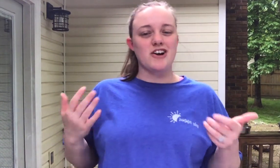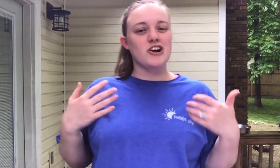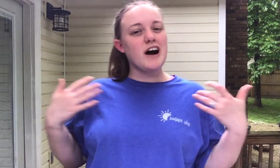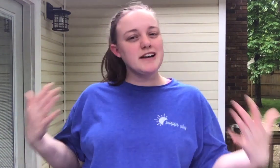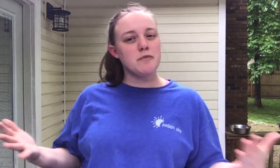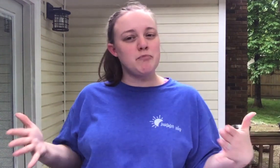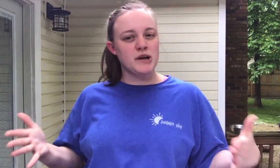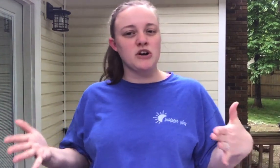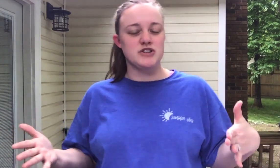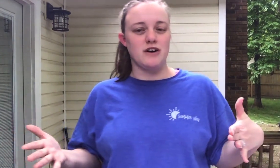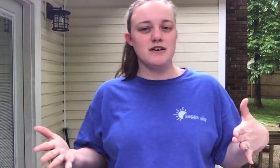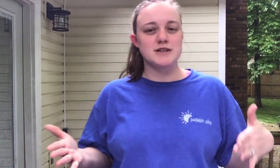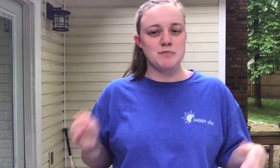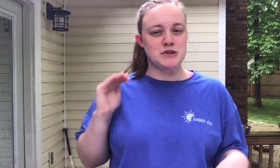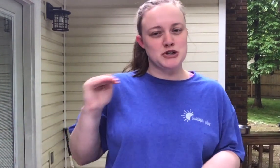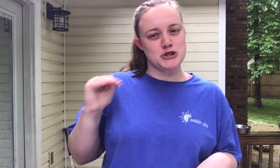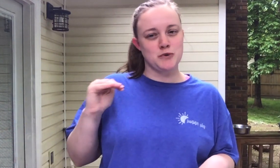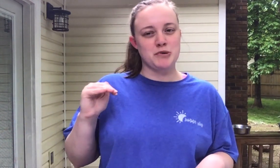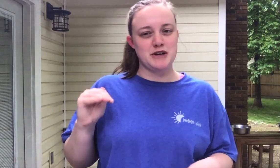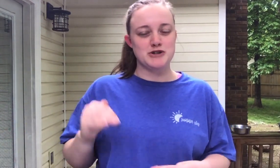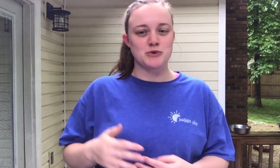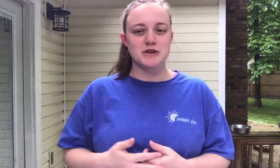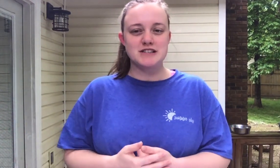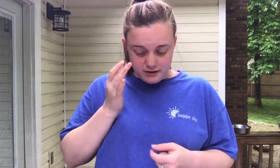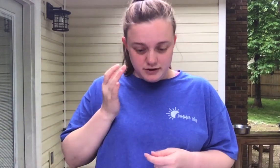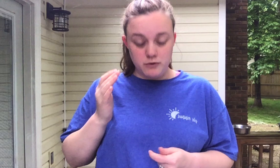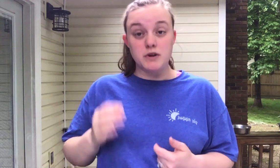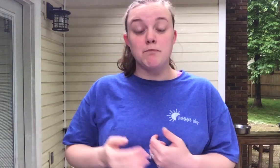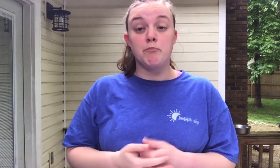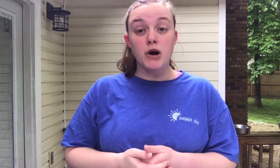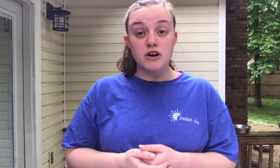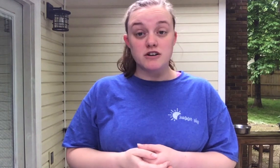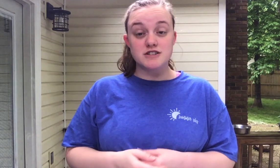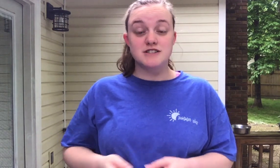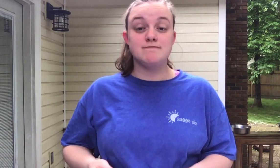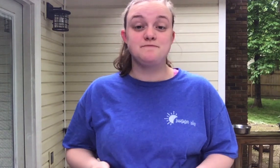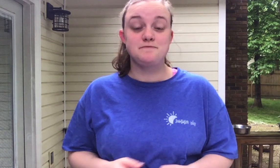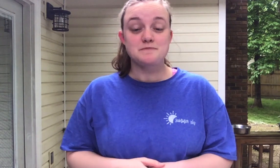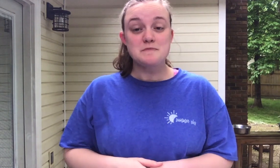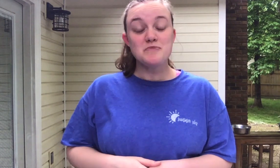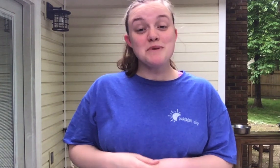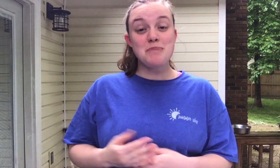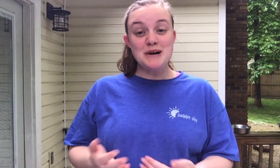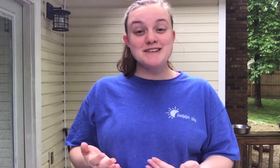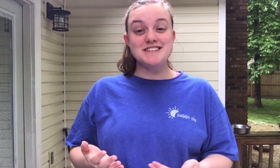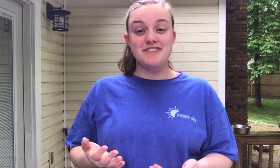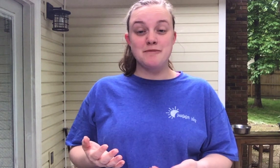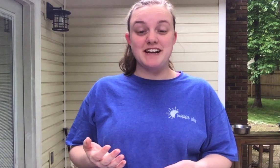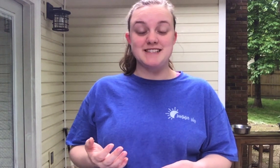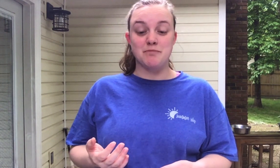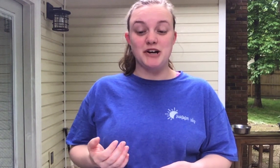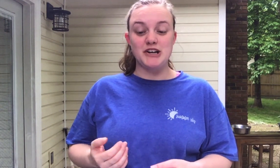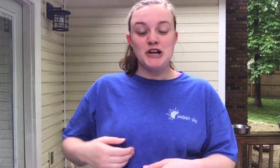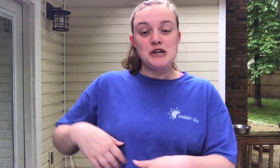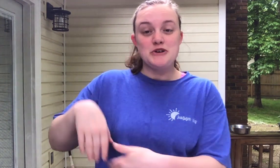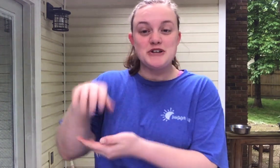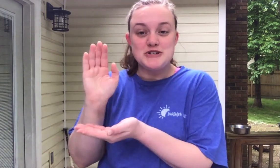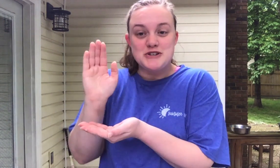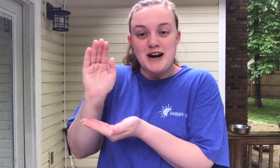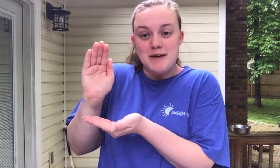kind of bigger dogs, but they're still pretty short. With birds, if anybody has a bird, you could describe it